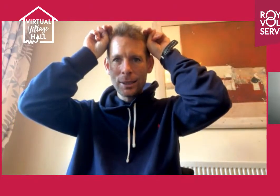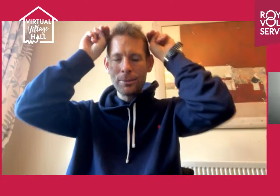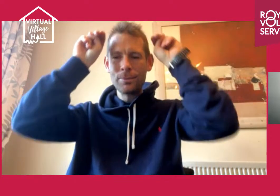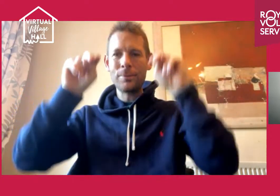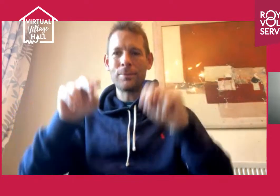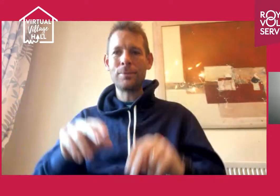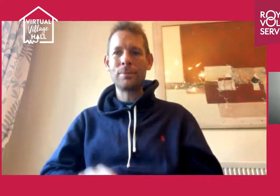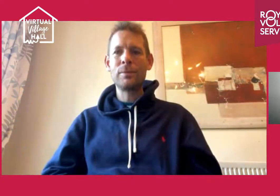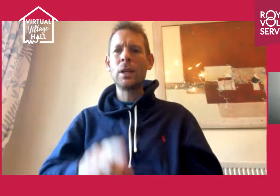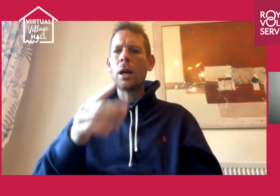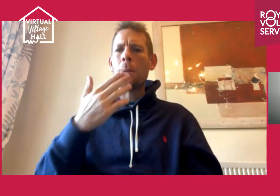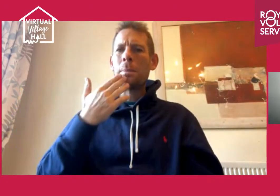Bunny rabbits.